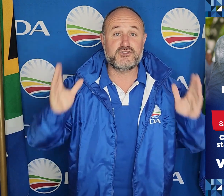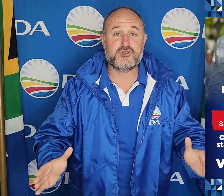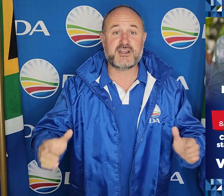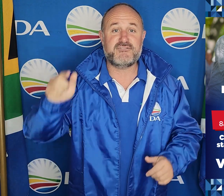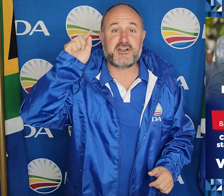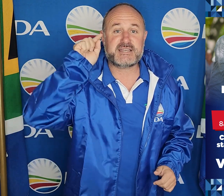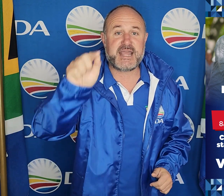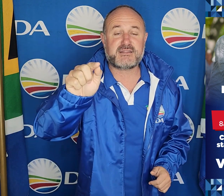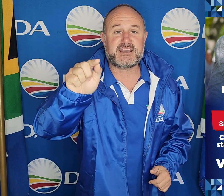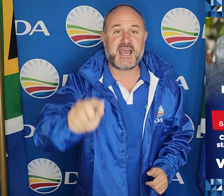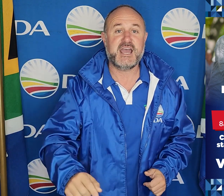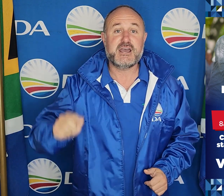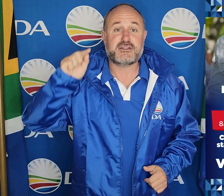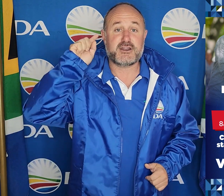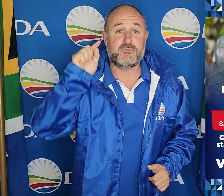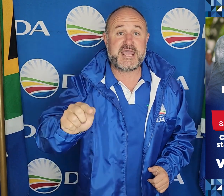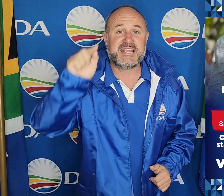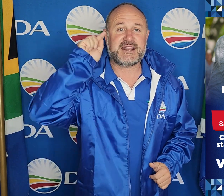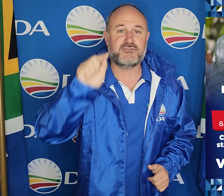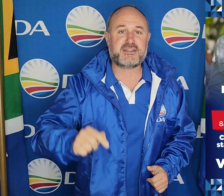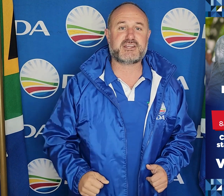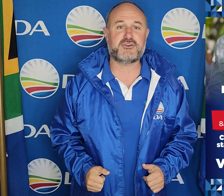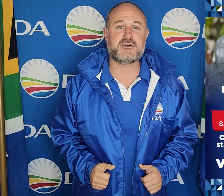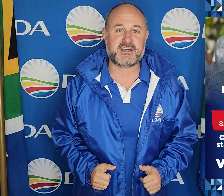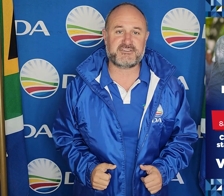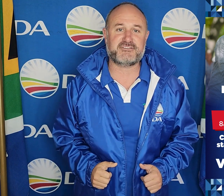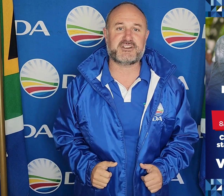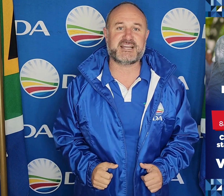you can vote next year so that we can rescue South Africa.